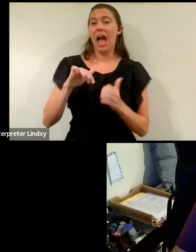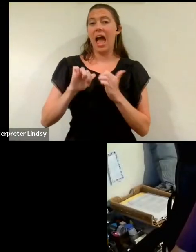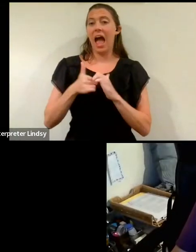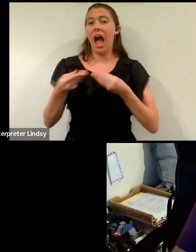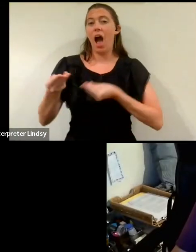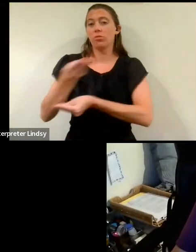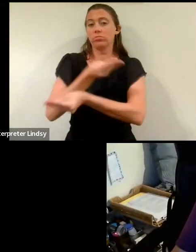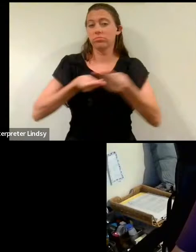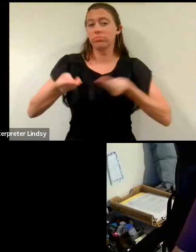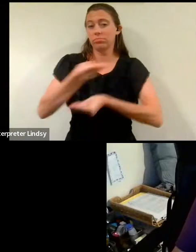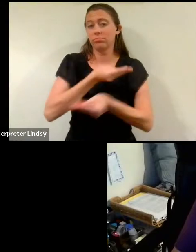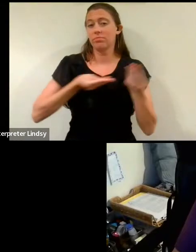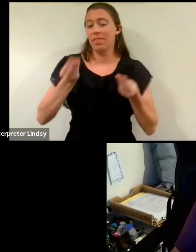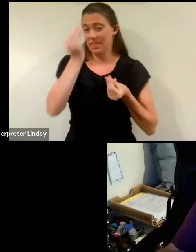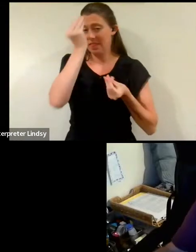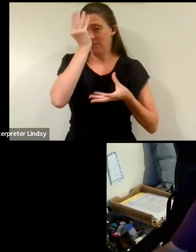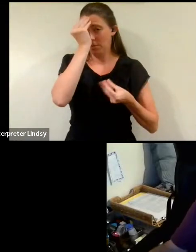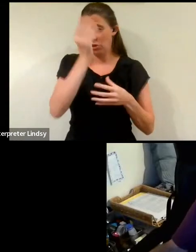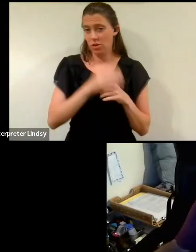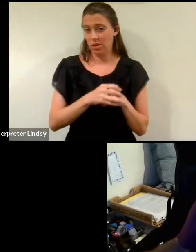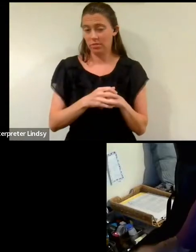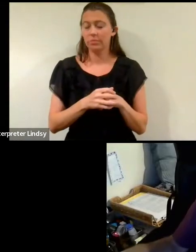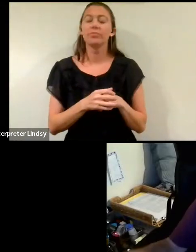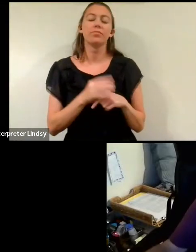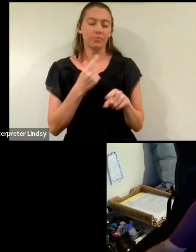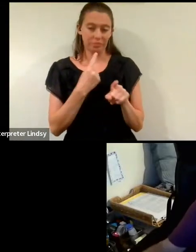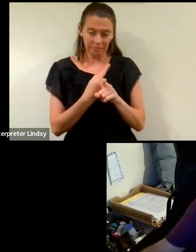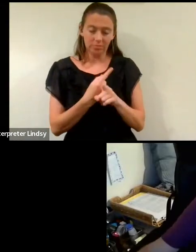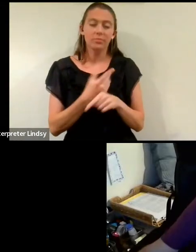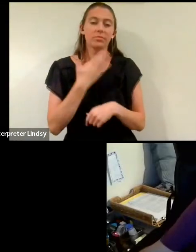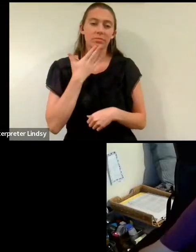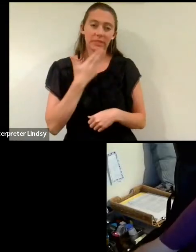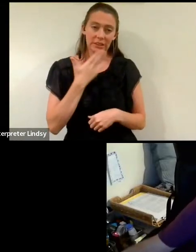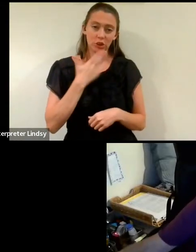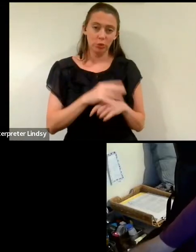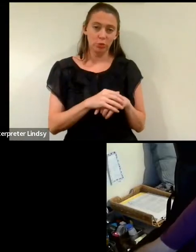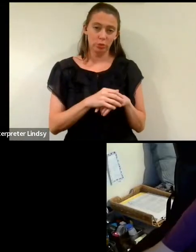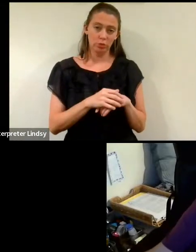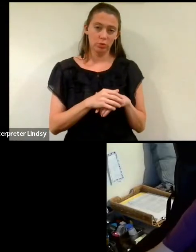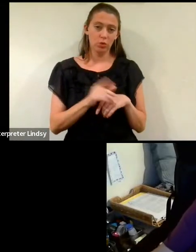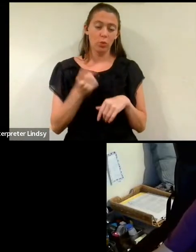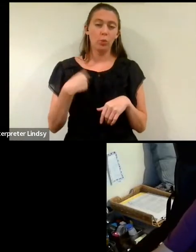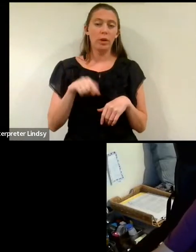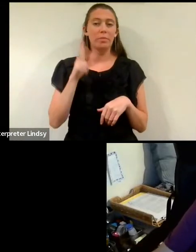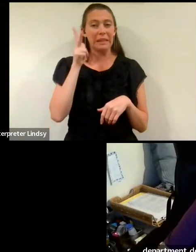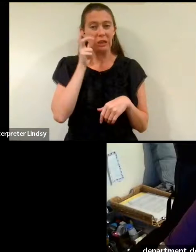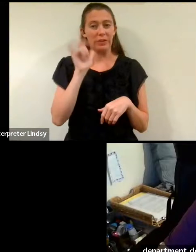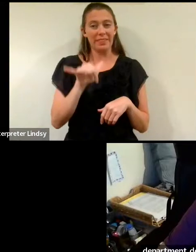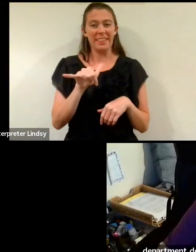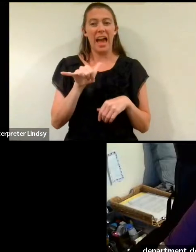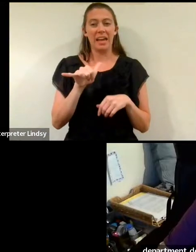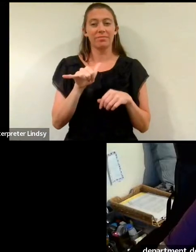Thank you. And clearly that's a huge theme throughout. We've been hearing it for a long time.